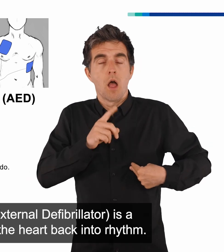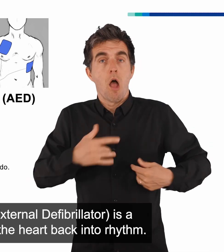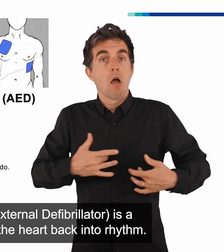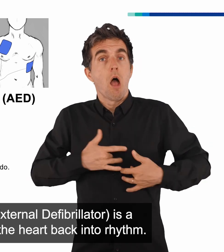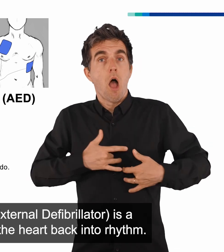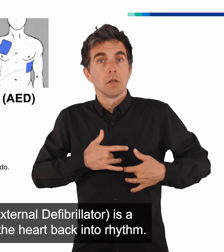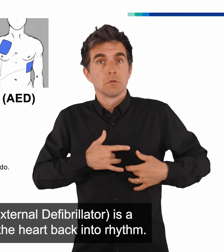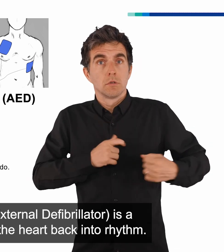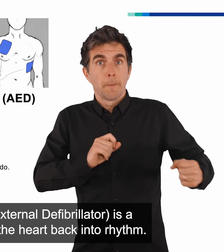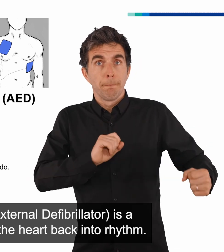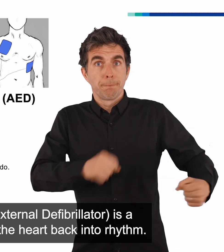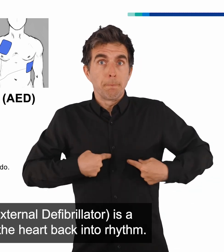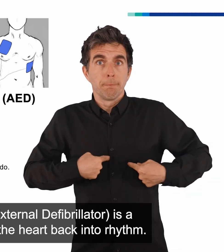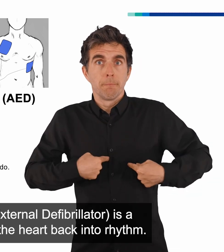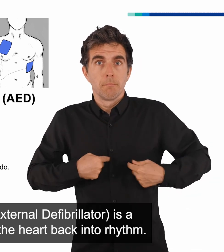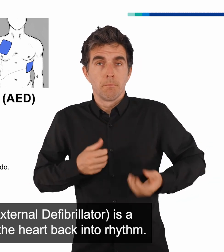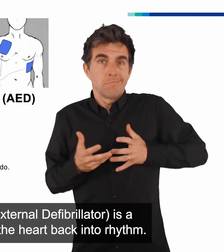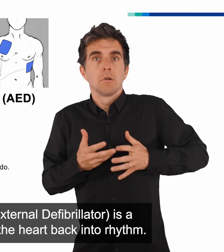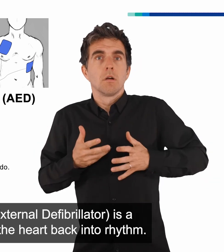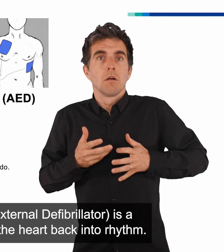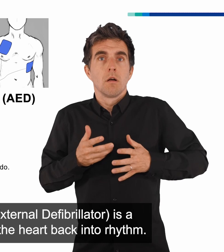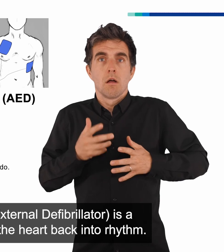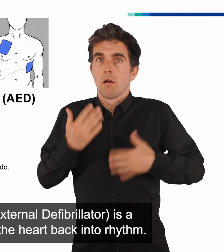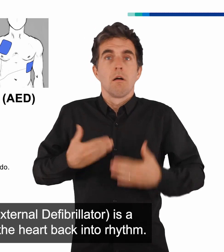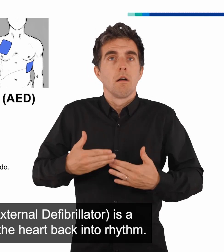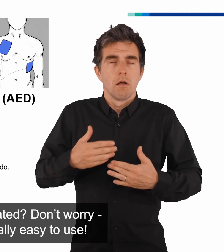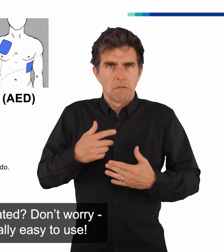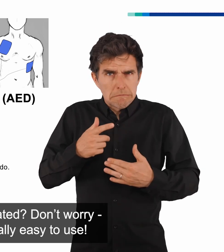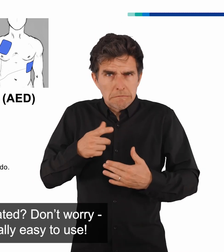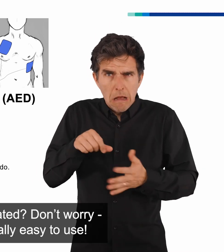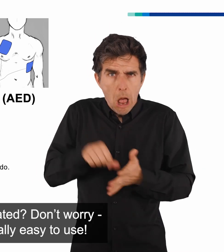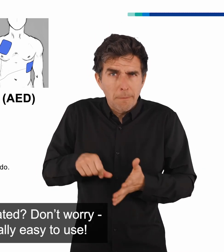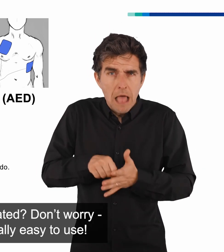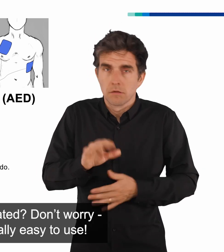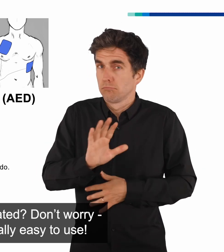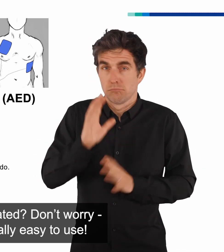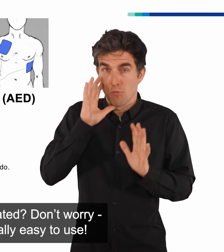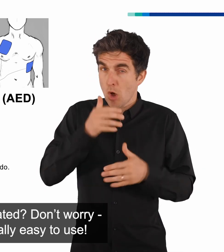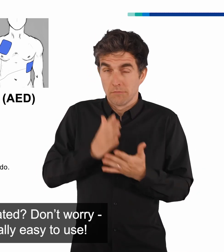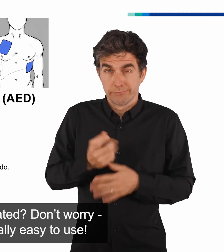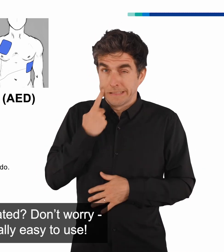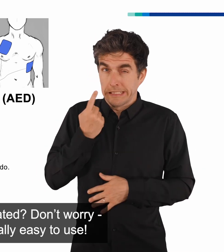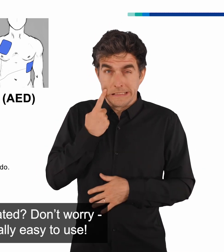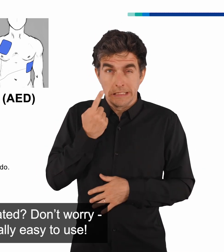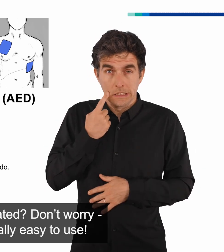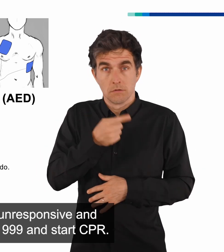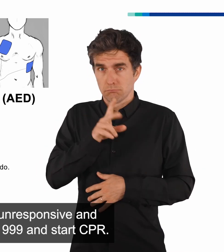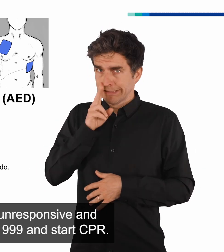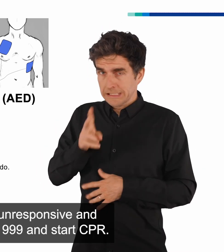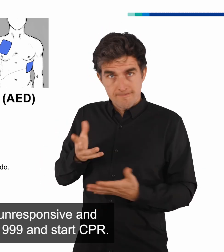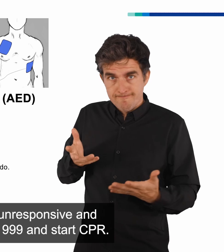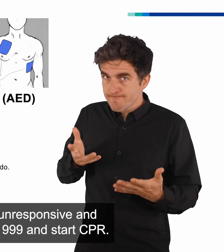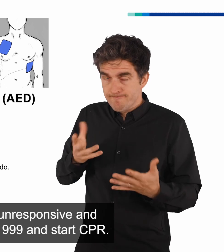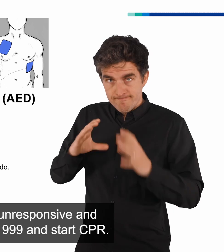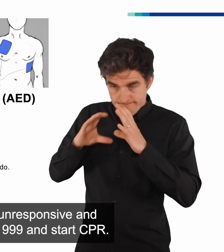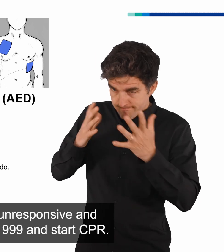really easy to use. If someone is unresponsive and not breathing, call 999 and